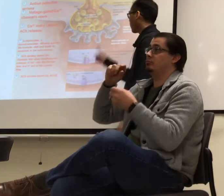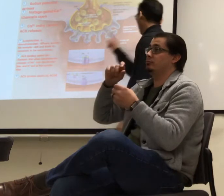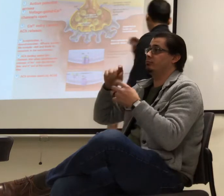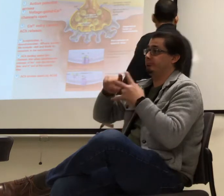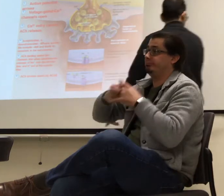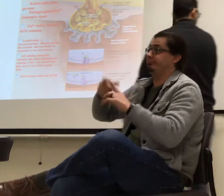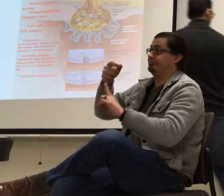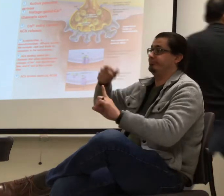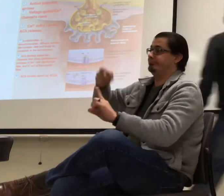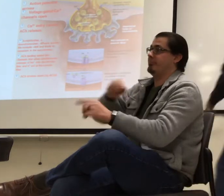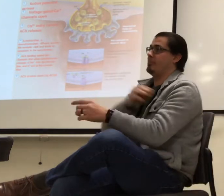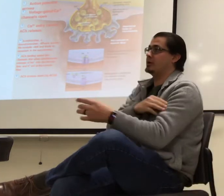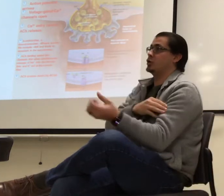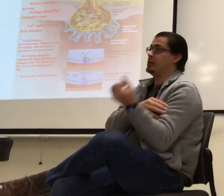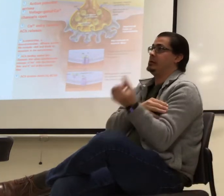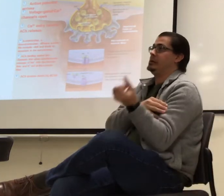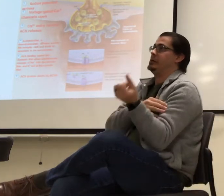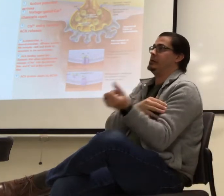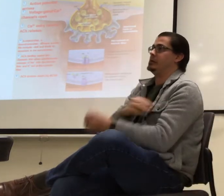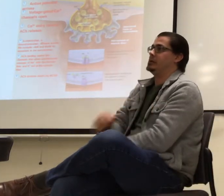stimulation.